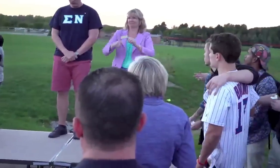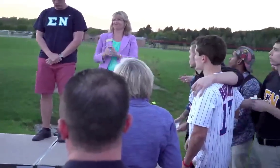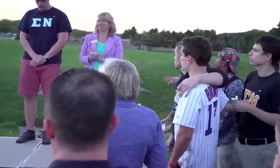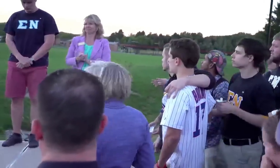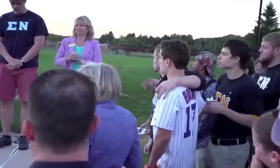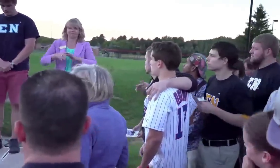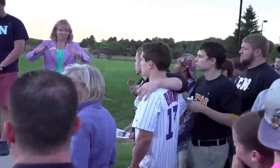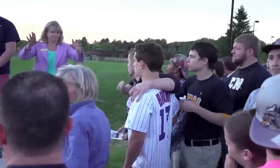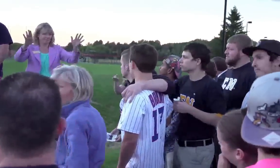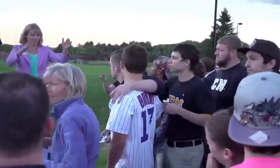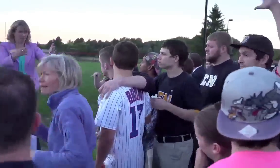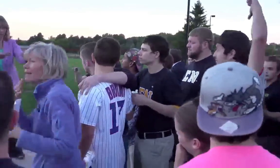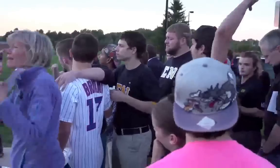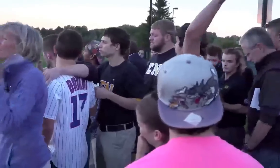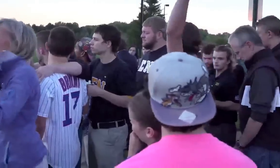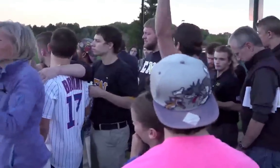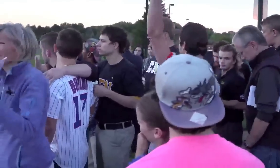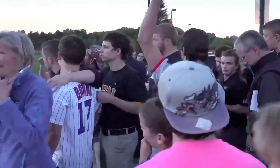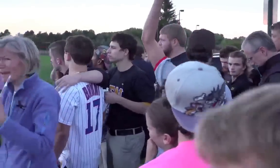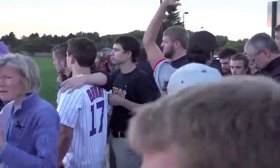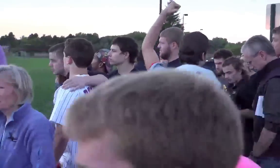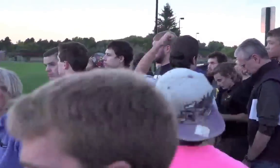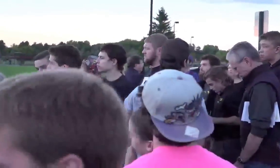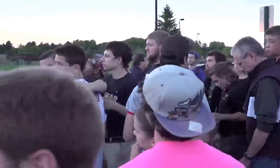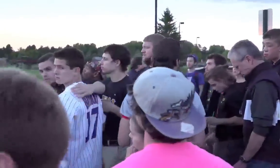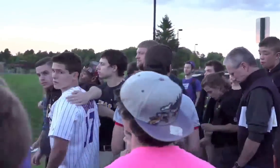coming this evening.